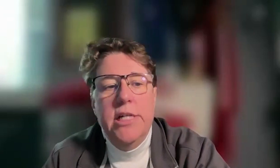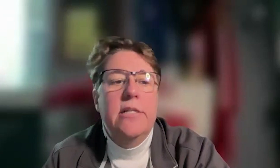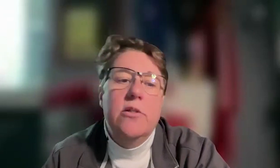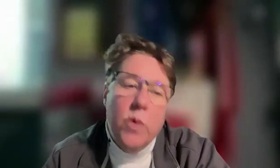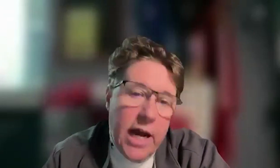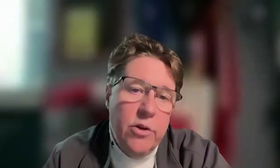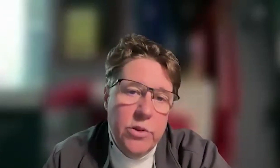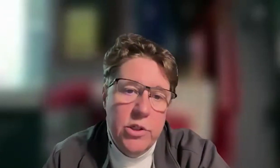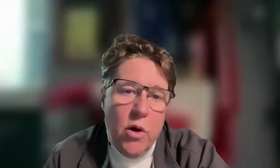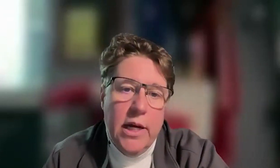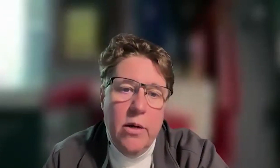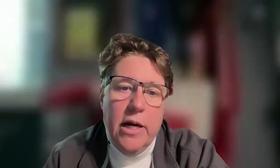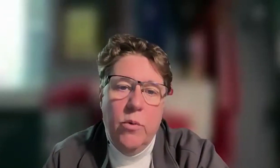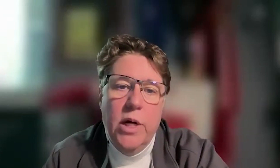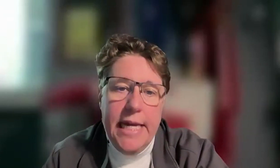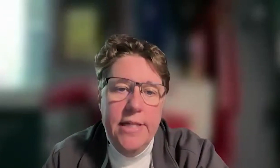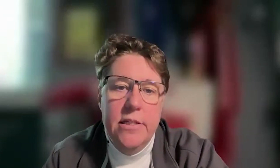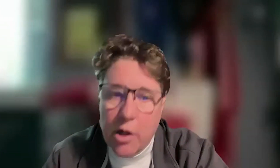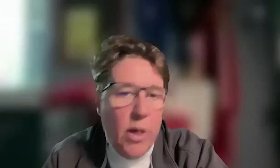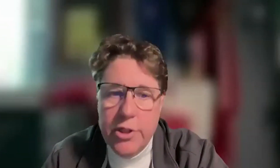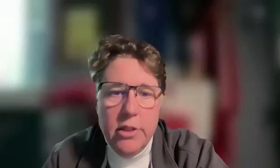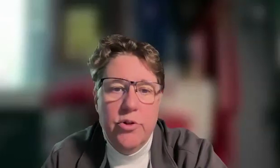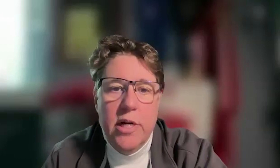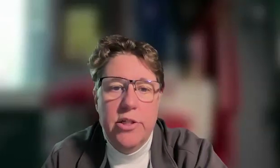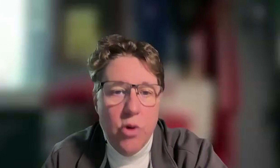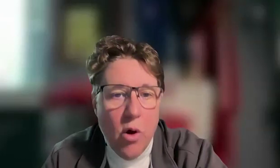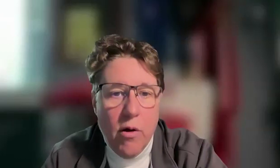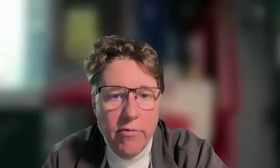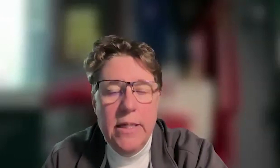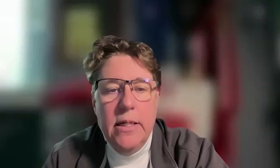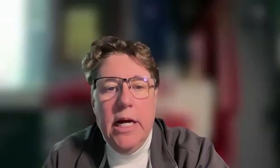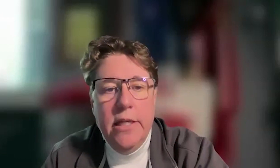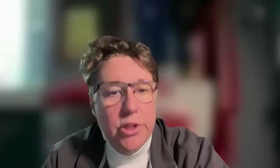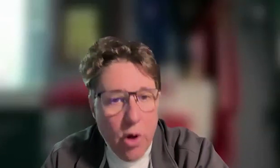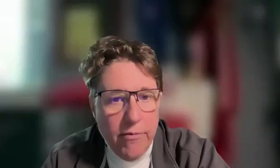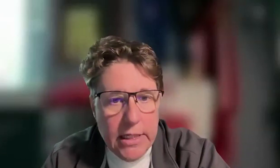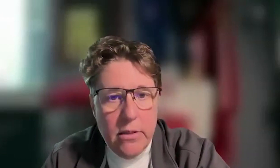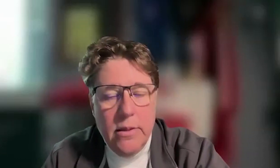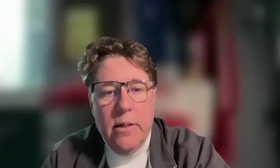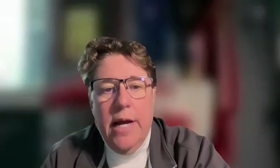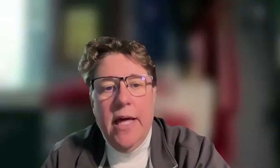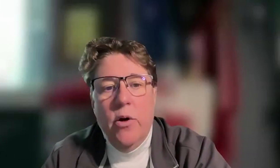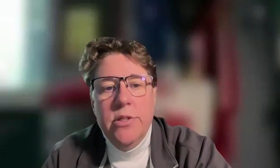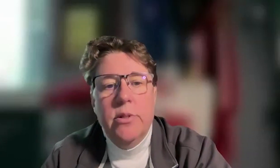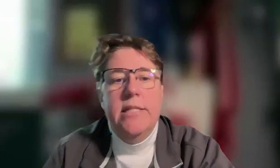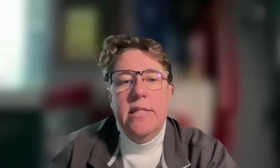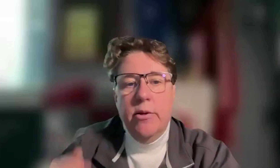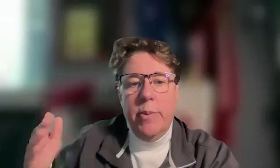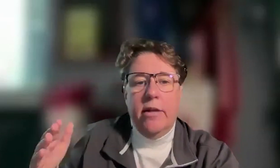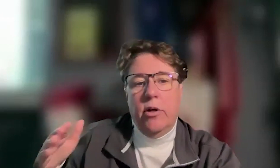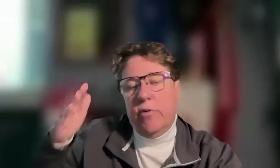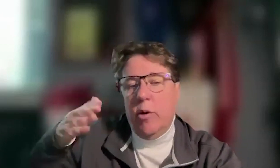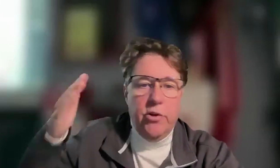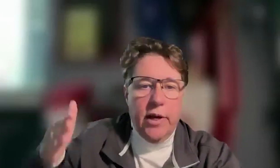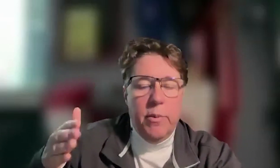fundamental function is what Heather was talking about. What is the question that you're trying to solve, and then solve it. And that also leads us